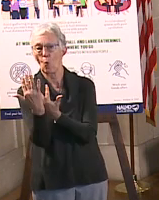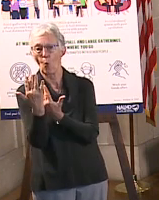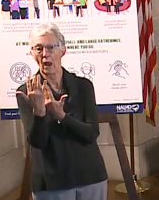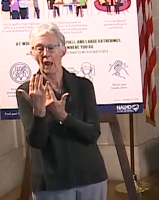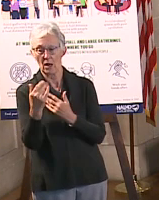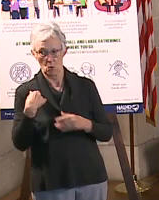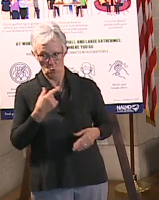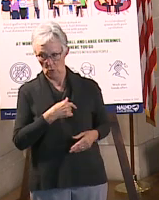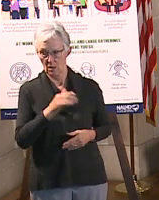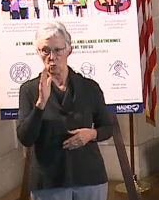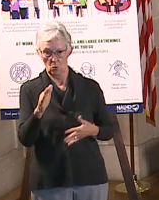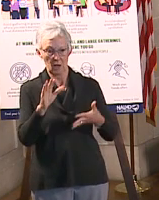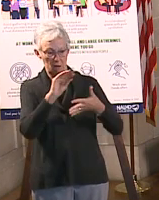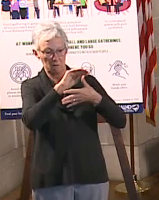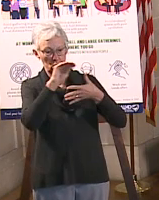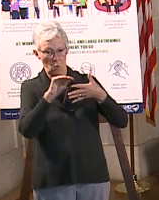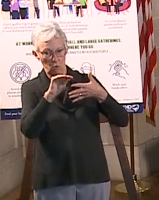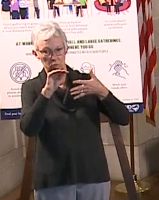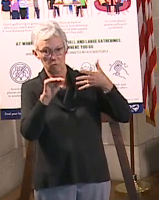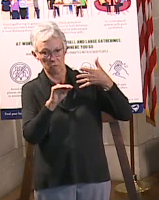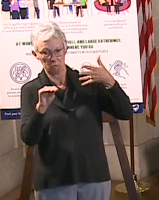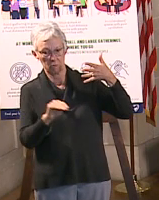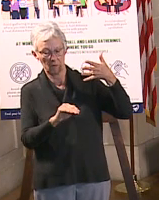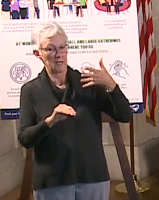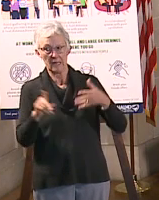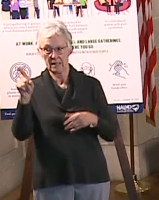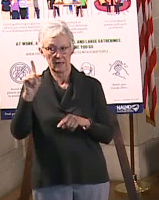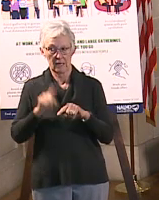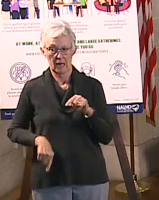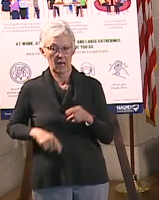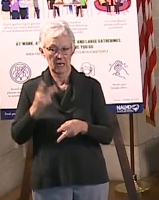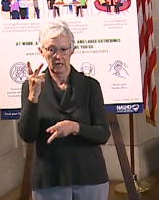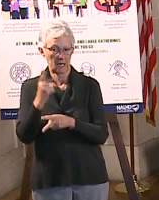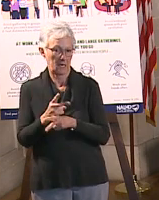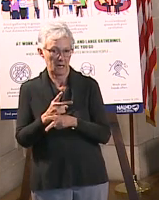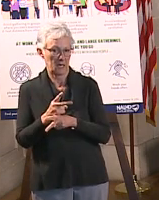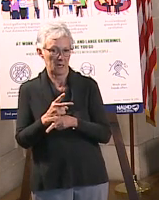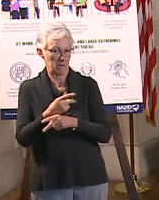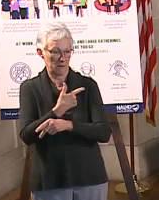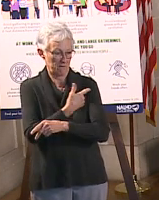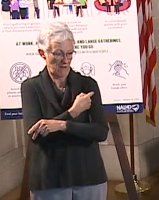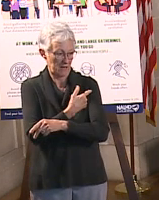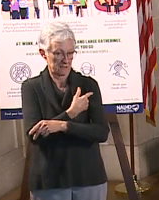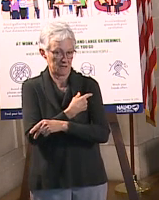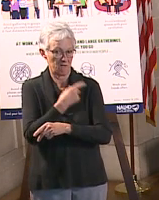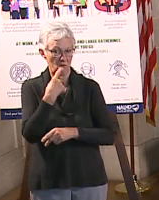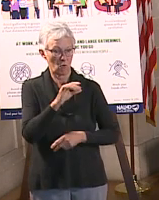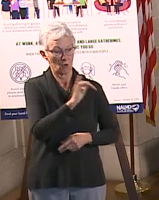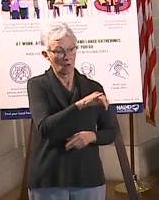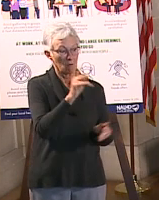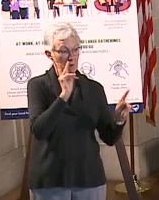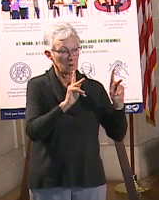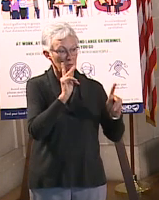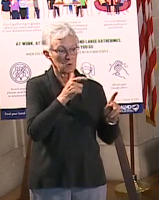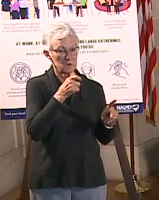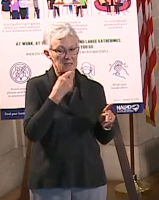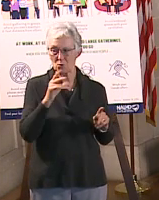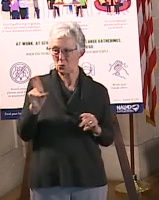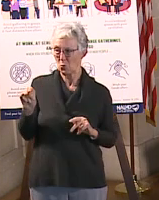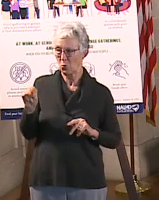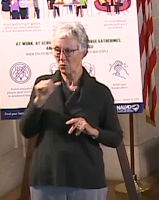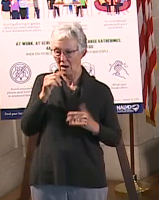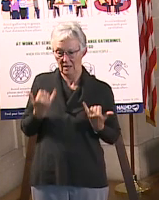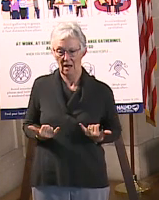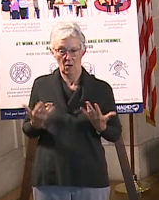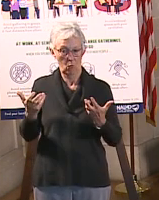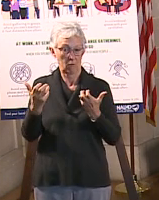on. Facilities will not hold on to vaccine product for employees who have opted to wait to be vaccinated. We are hoping